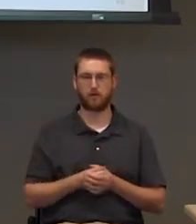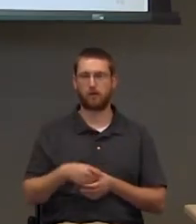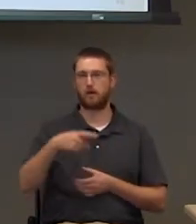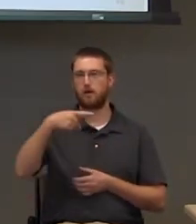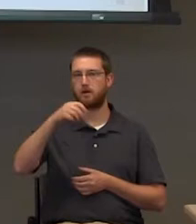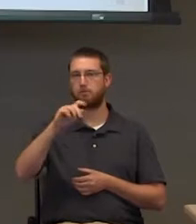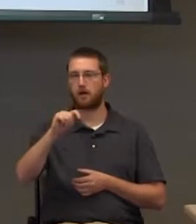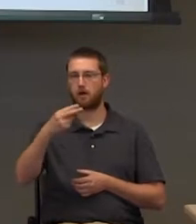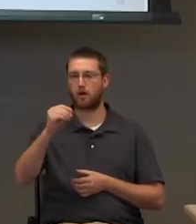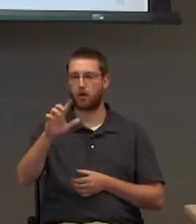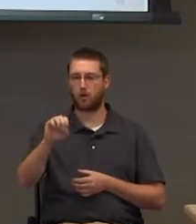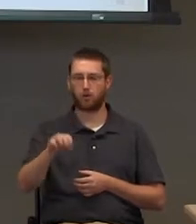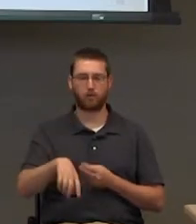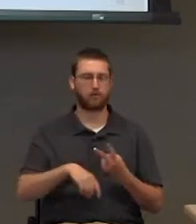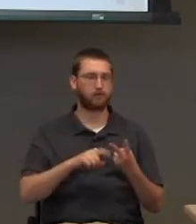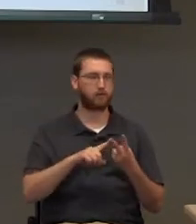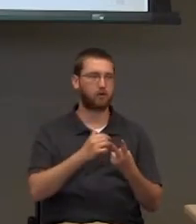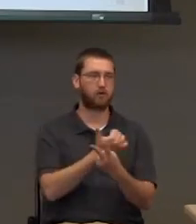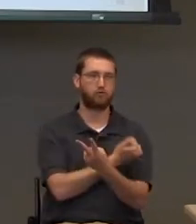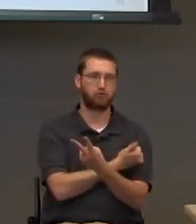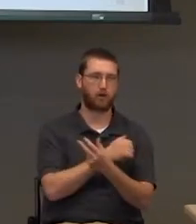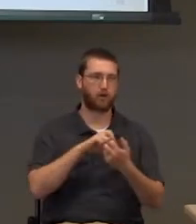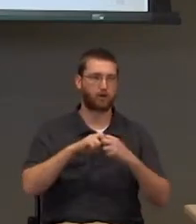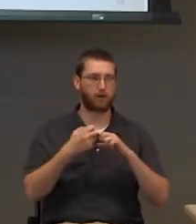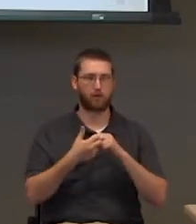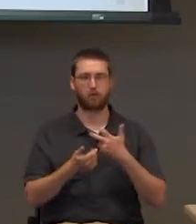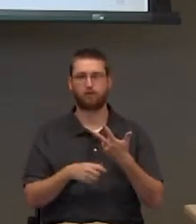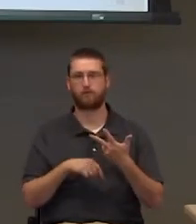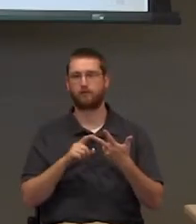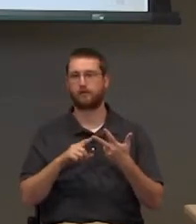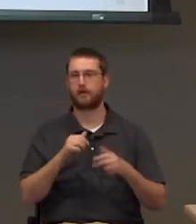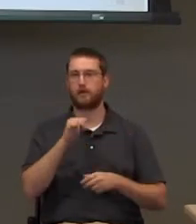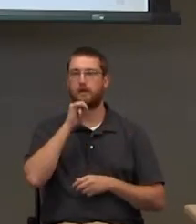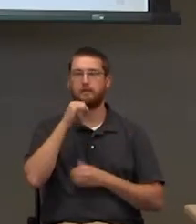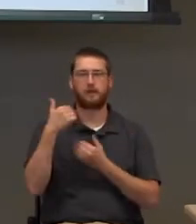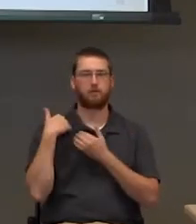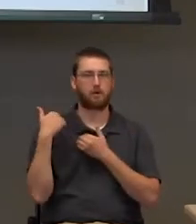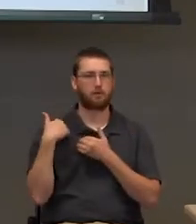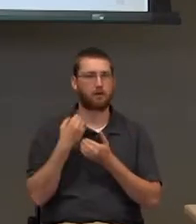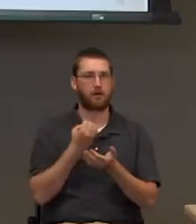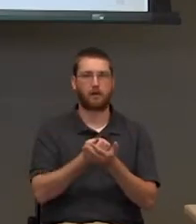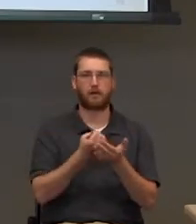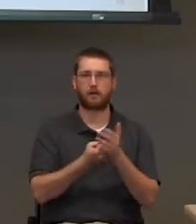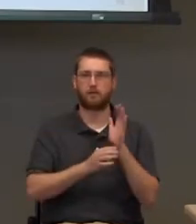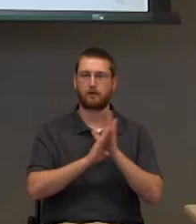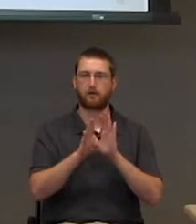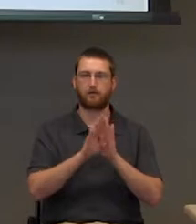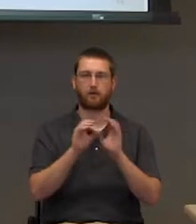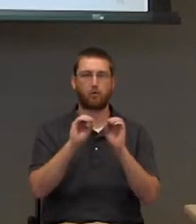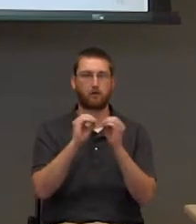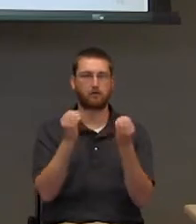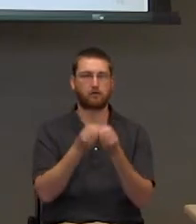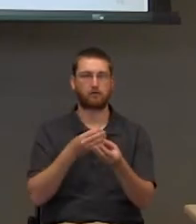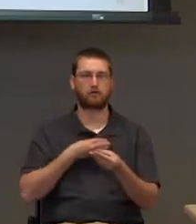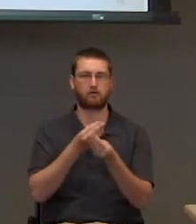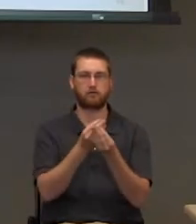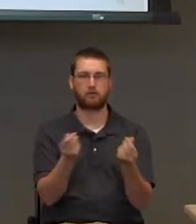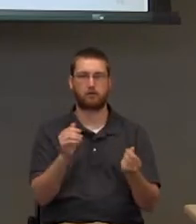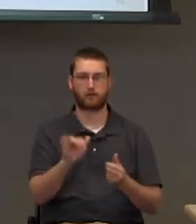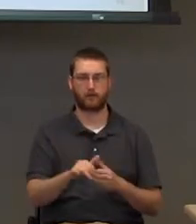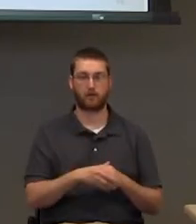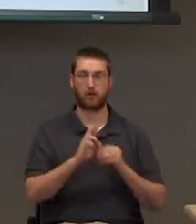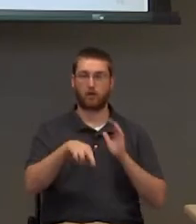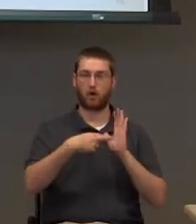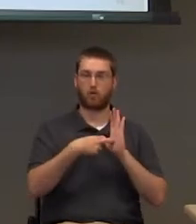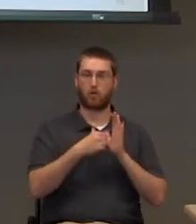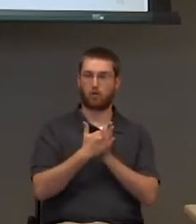there's a drug problem in the community, it is not the responsibility of the economic development entity to solve that. There may be a role for them